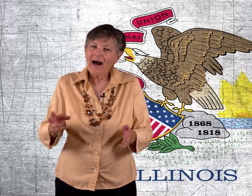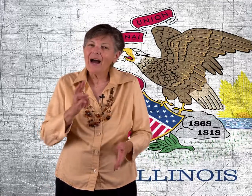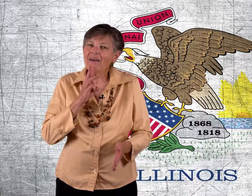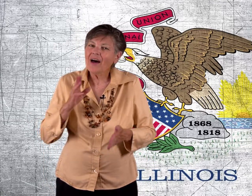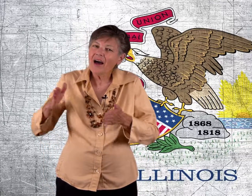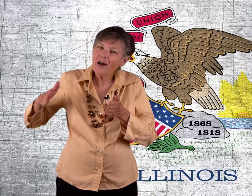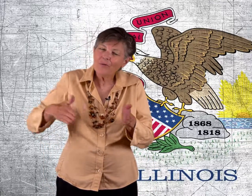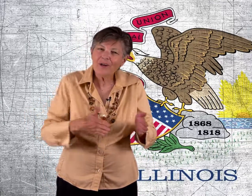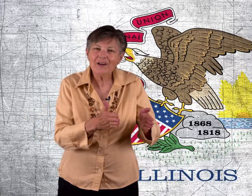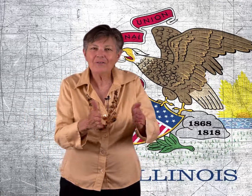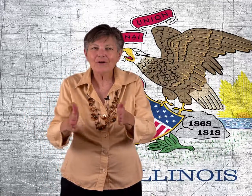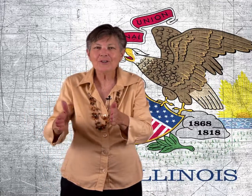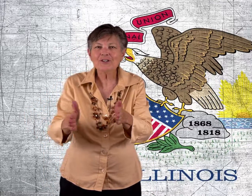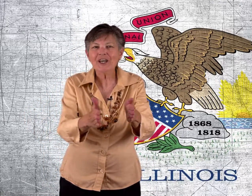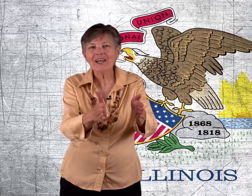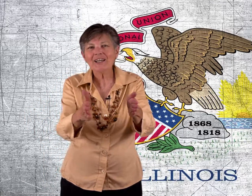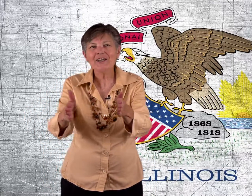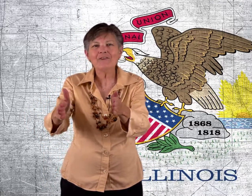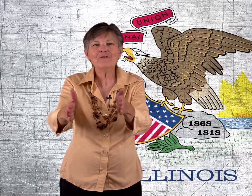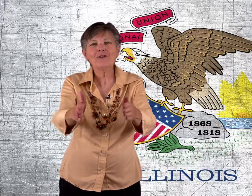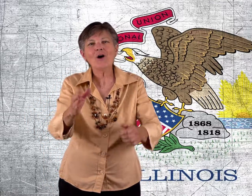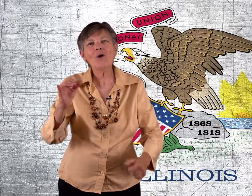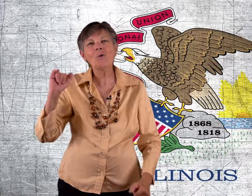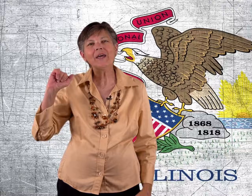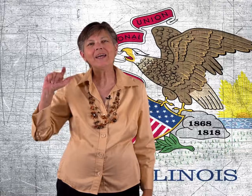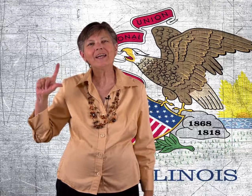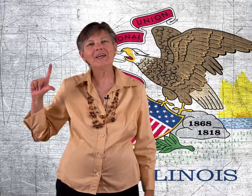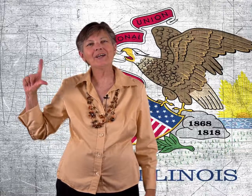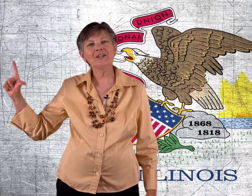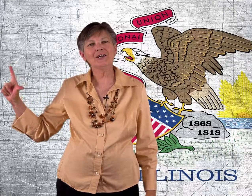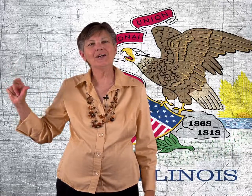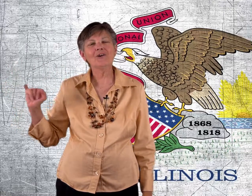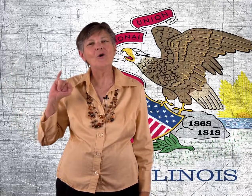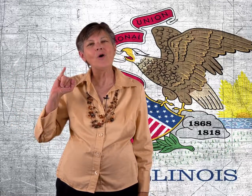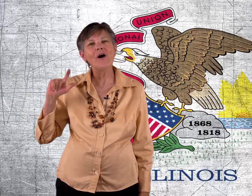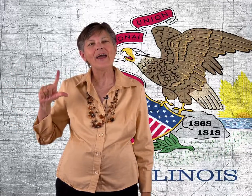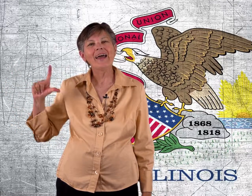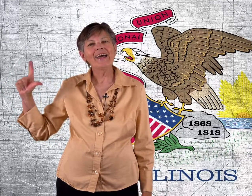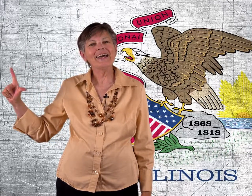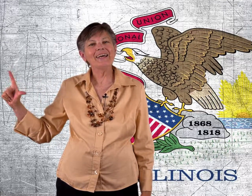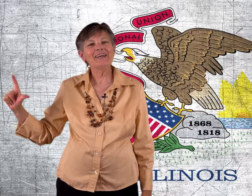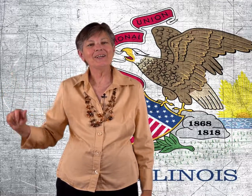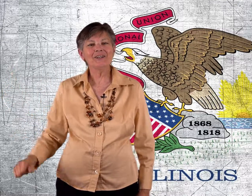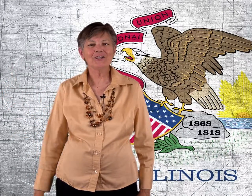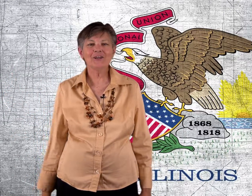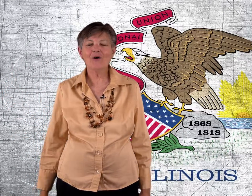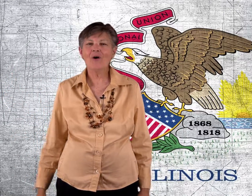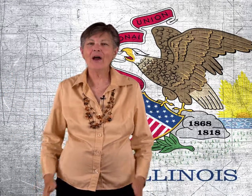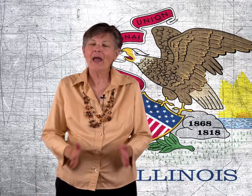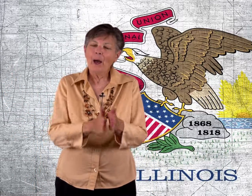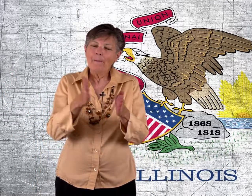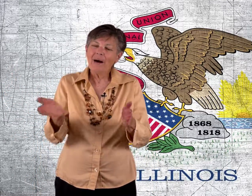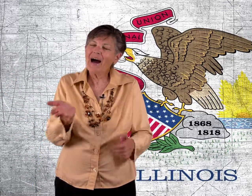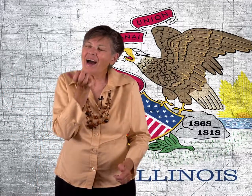By thy rivers gently flowing, Illinois, Illinois. By